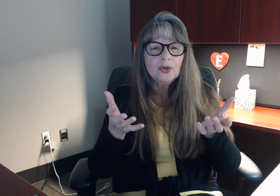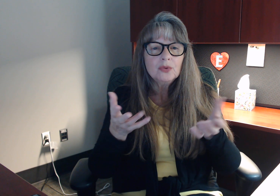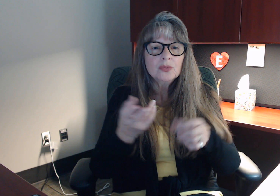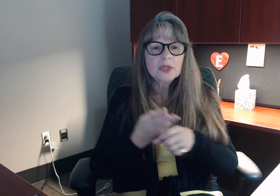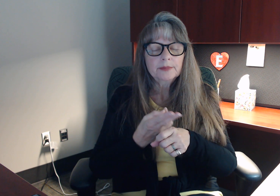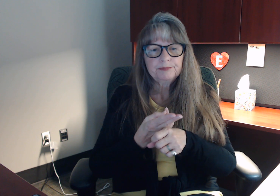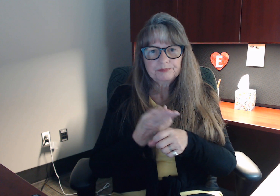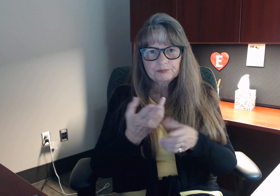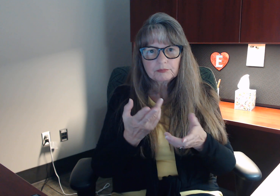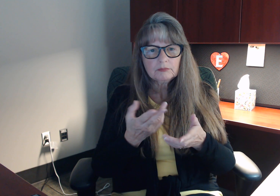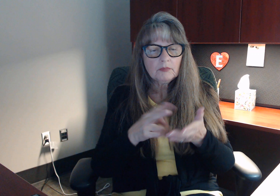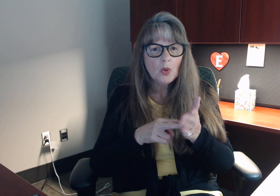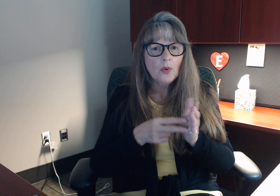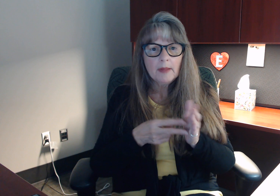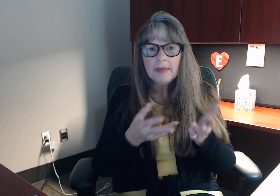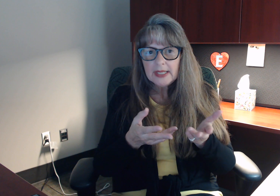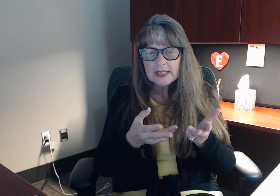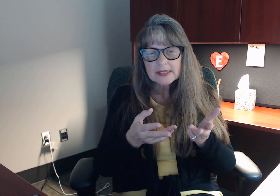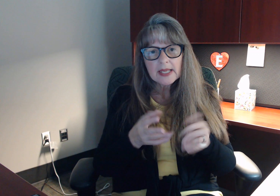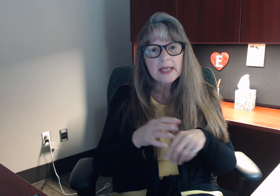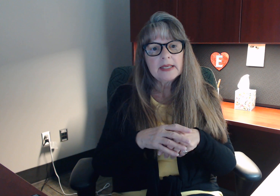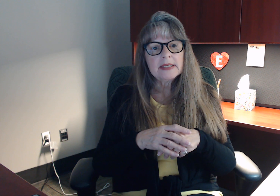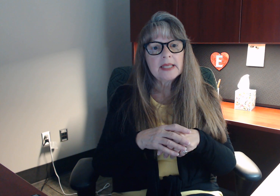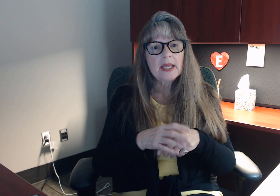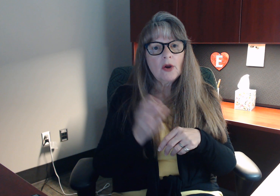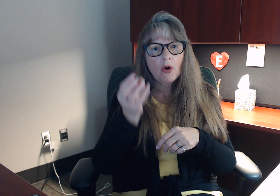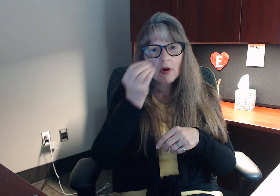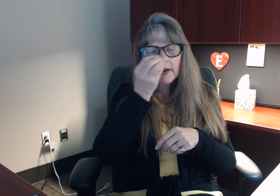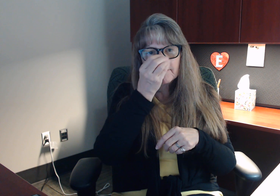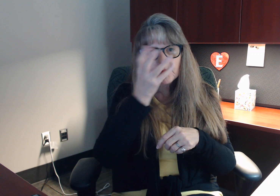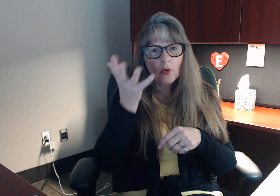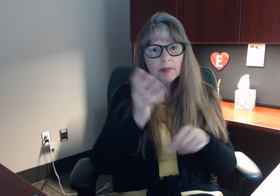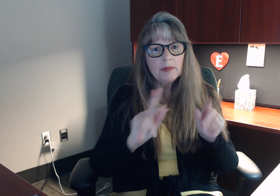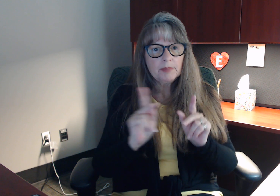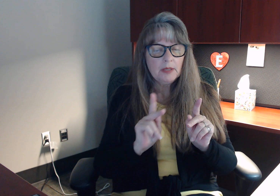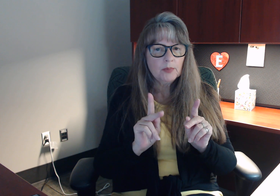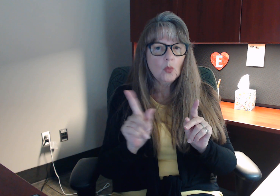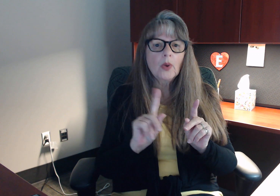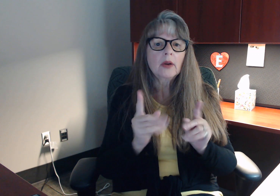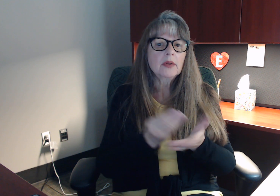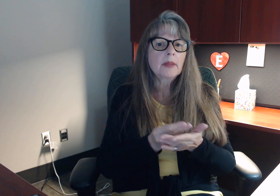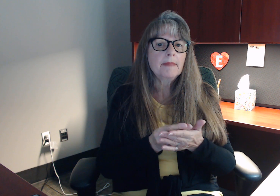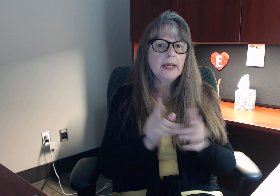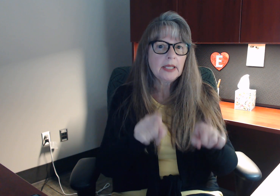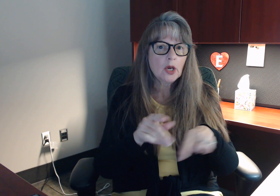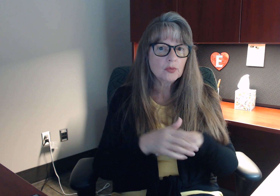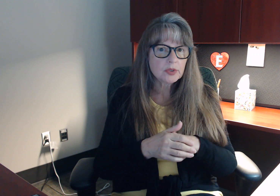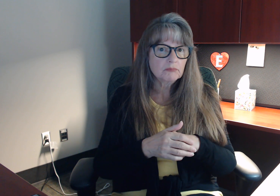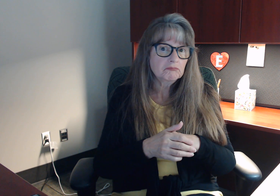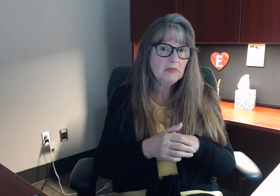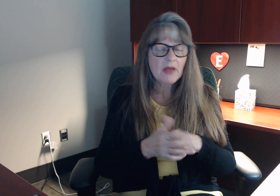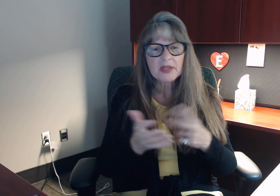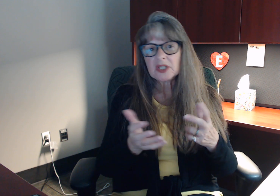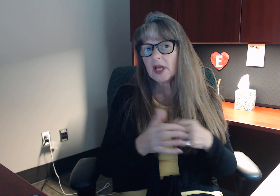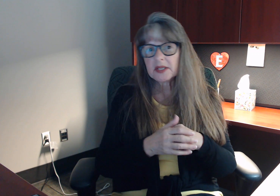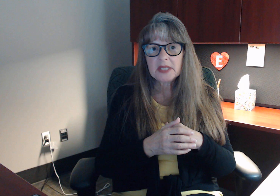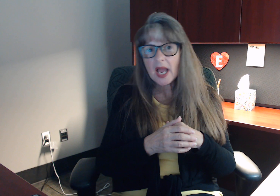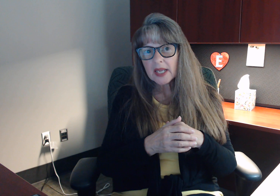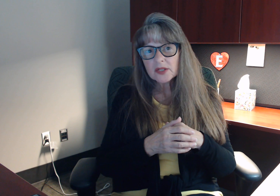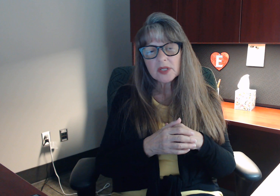use what it means is they are informing people where the money goes. Now, that's a lot of signs,